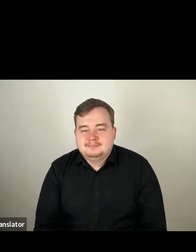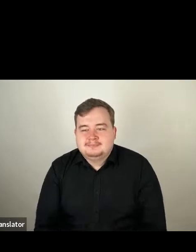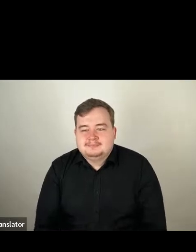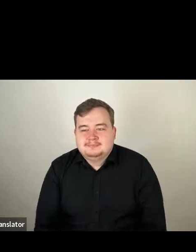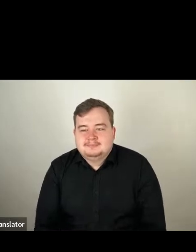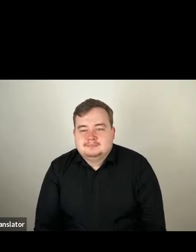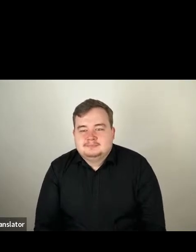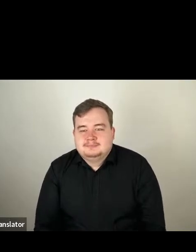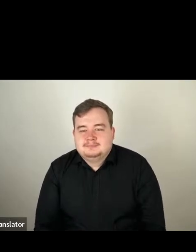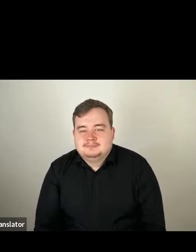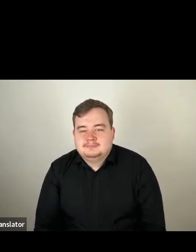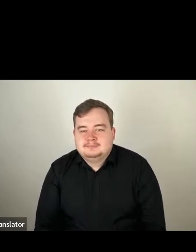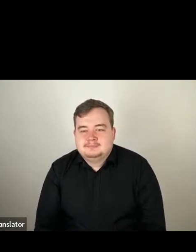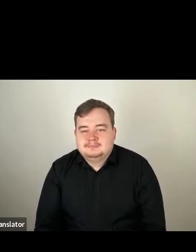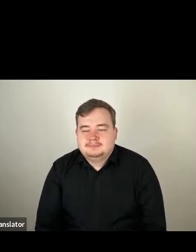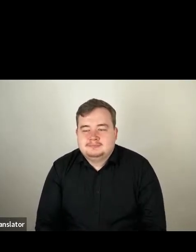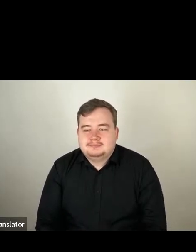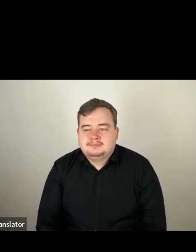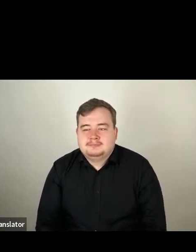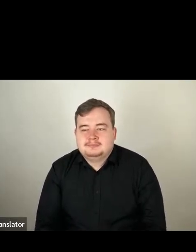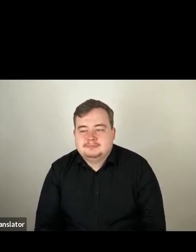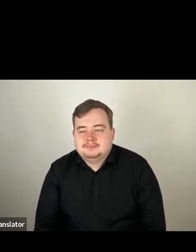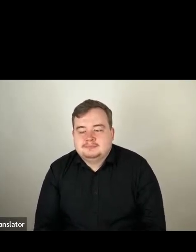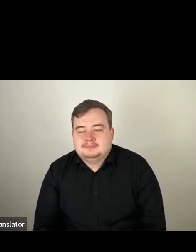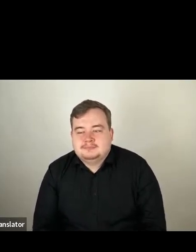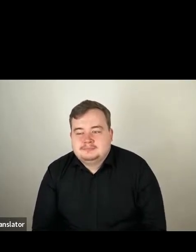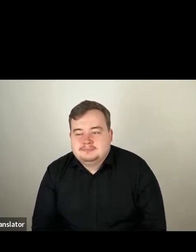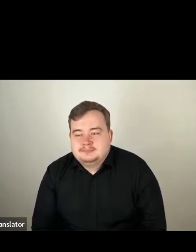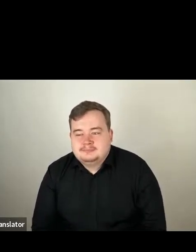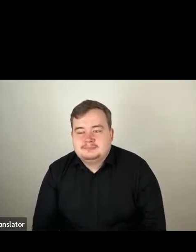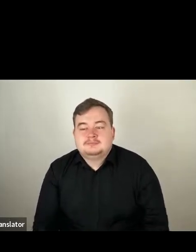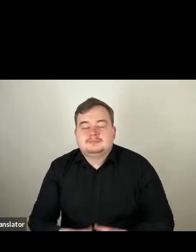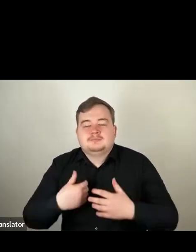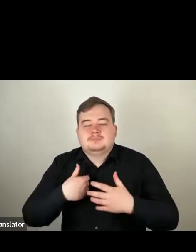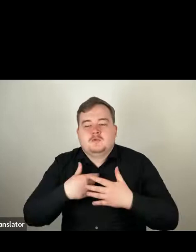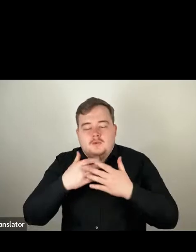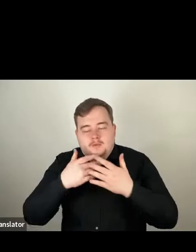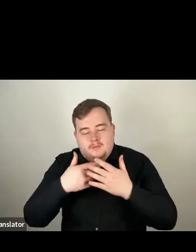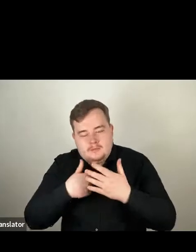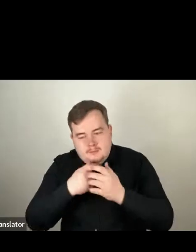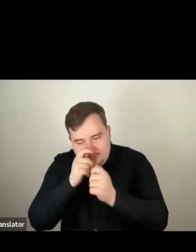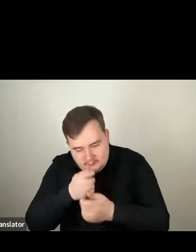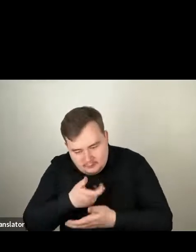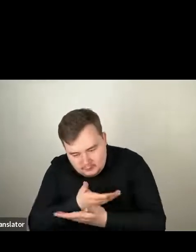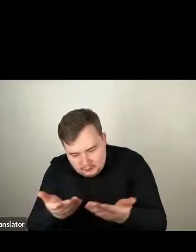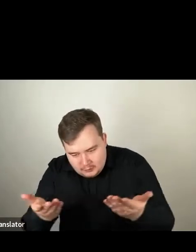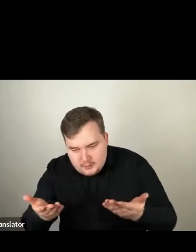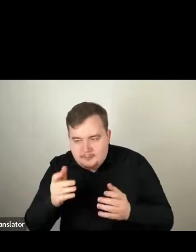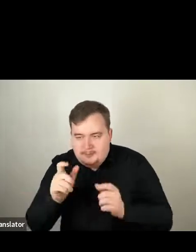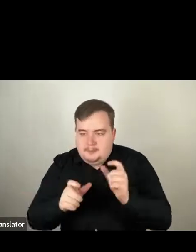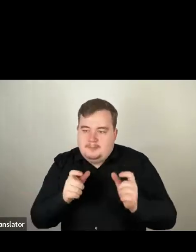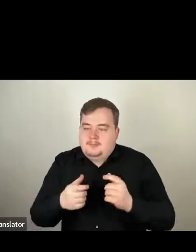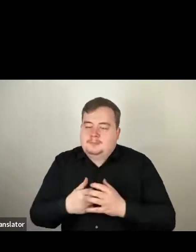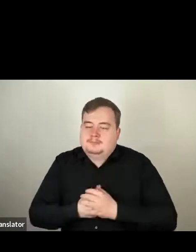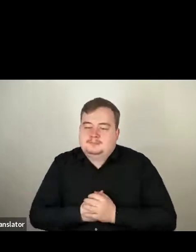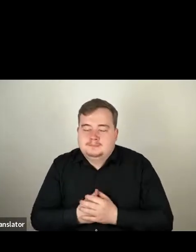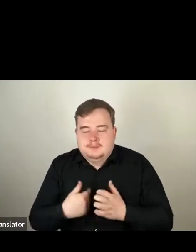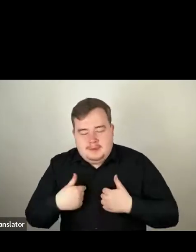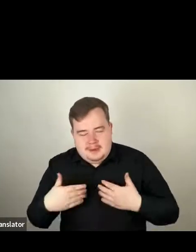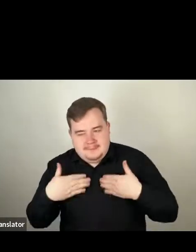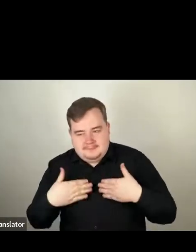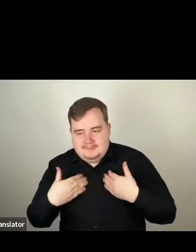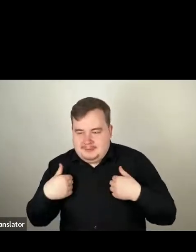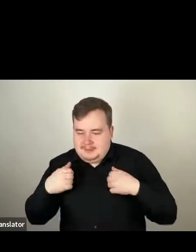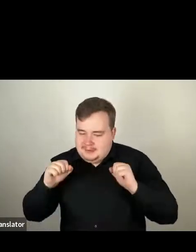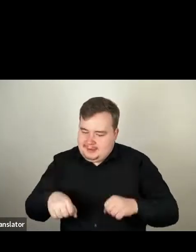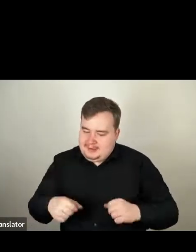Distinguished guests, dear colleagues, fellow parliamentarians, I wish to warmly welcome you to this